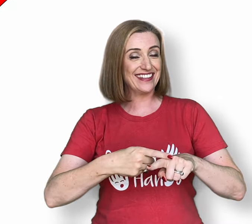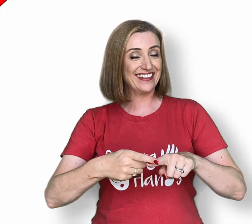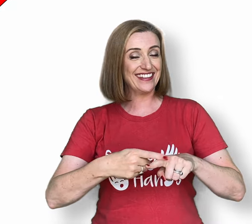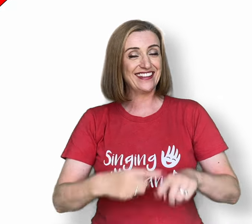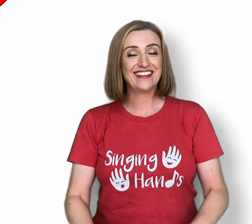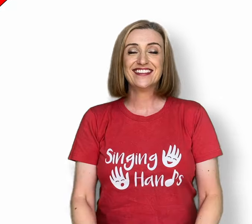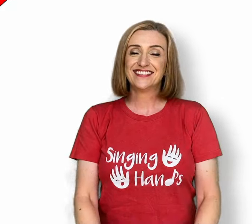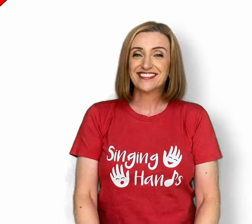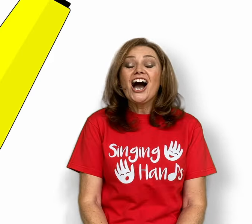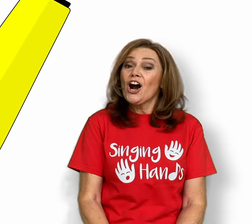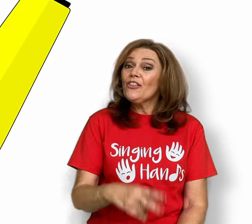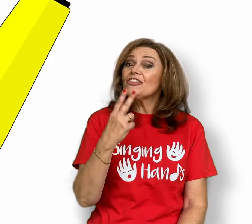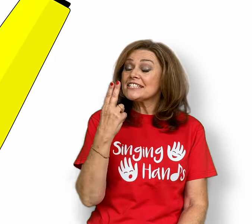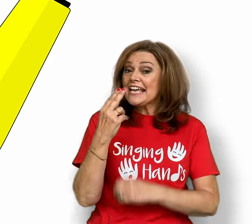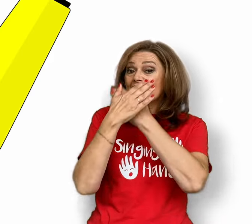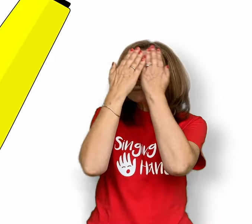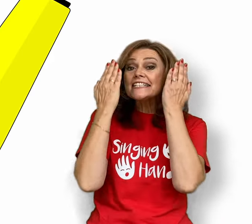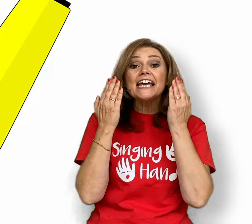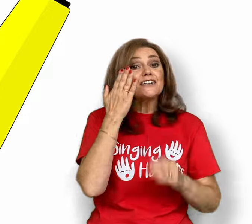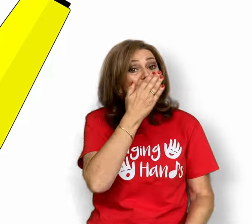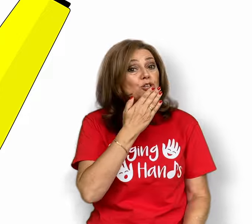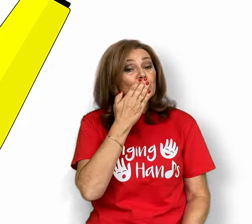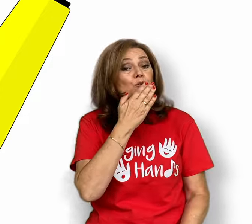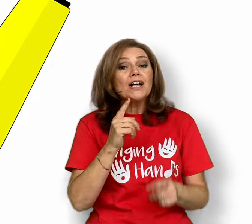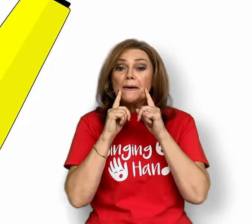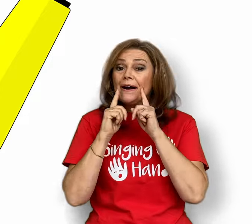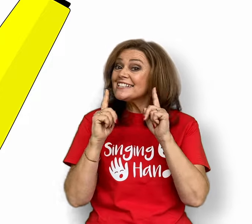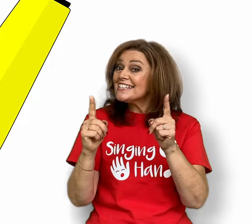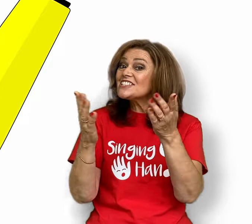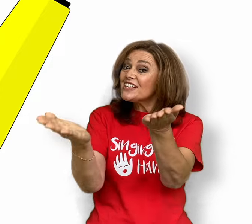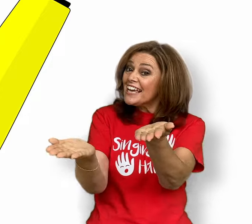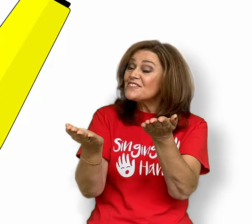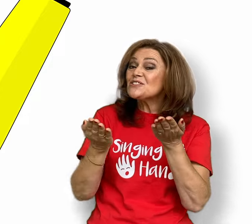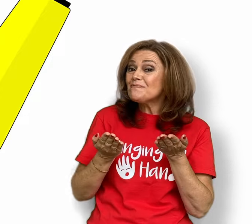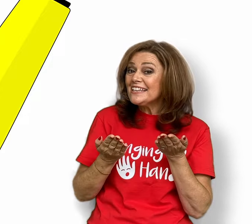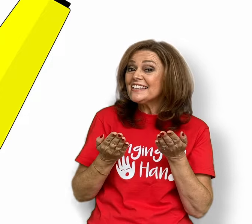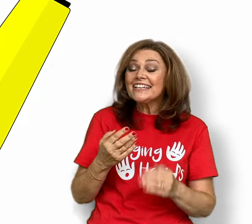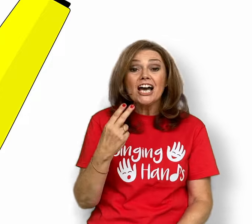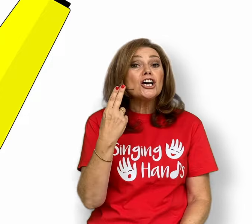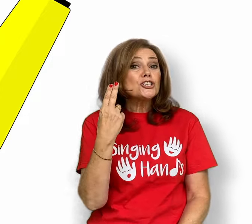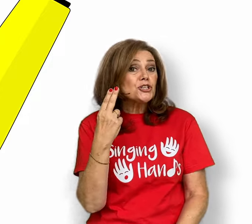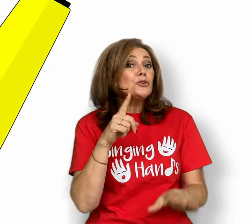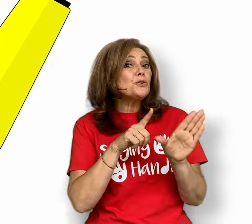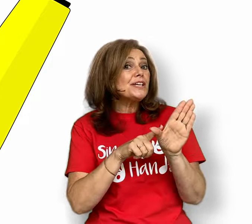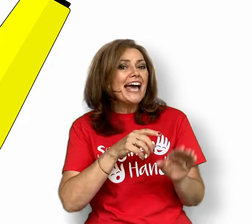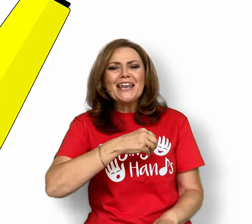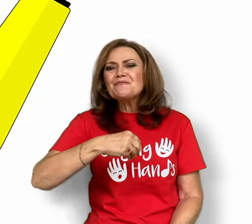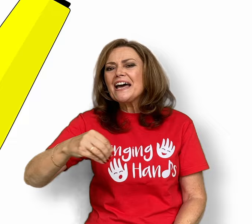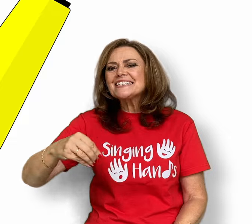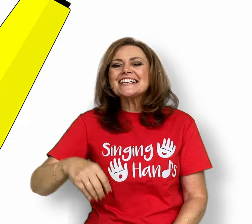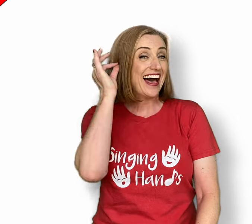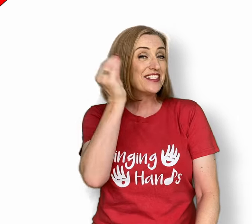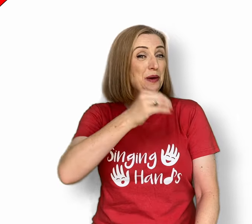literacy. On the second day of school, my teacher gave to me two